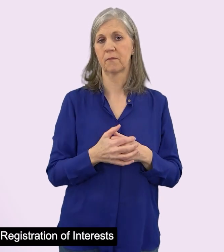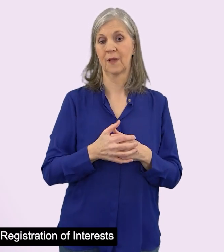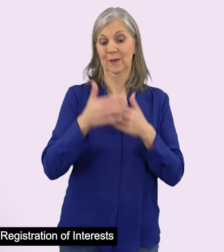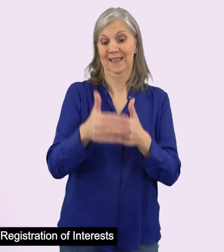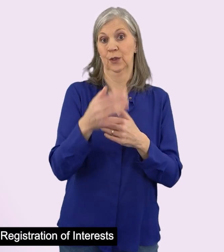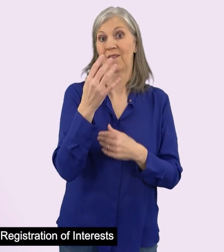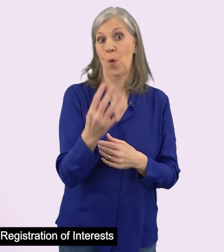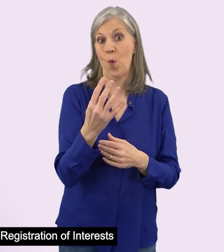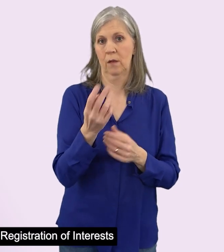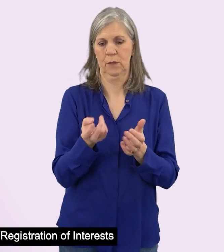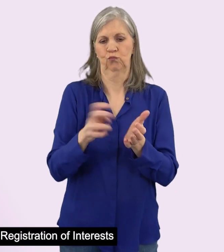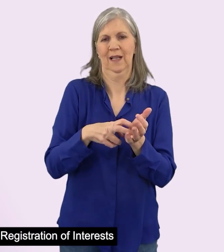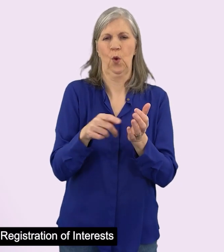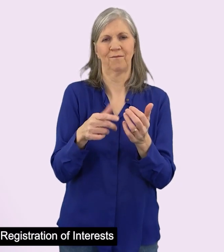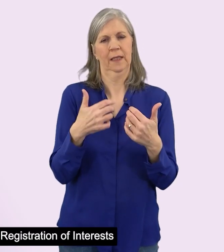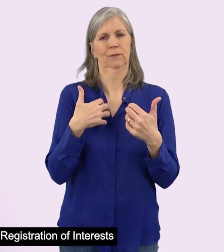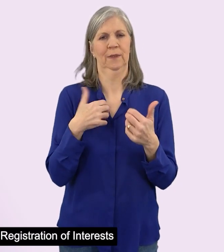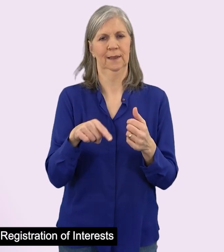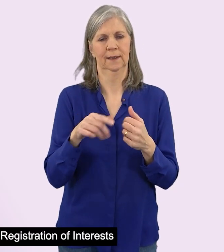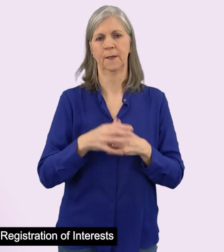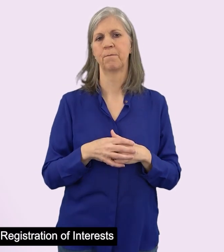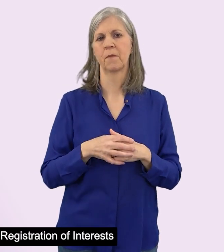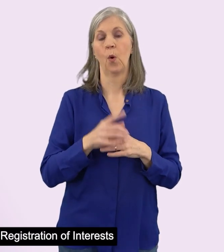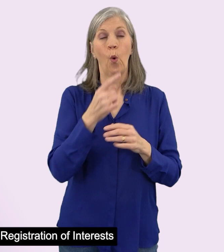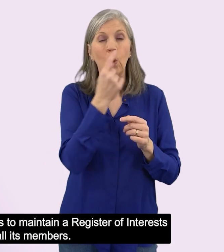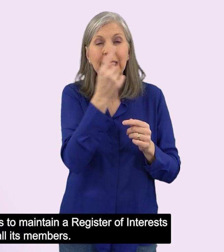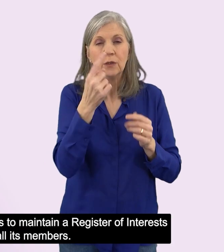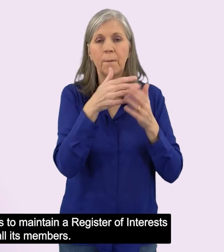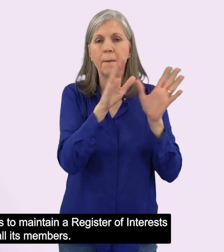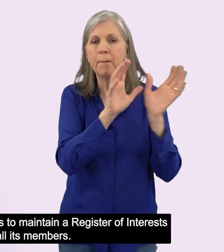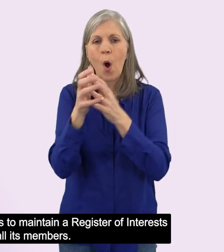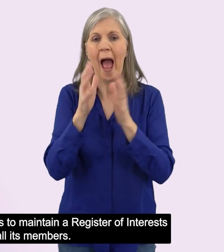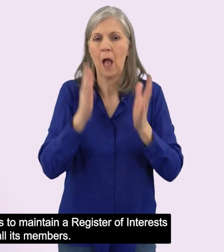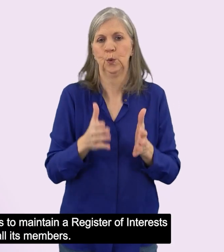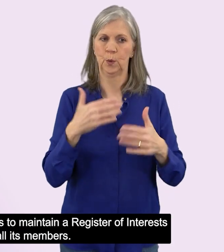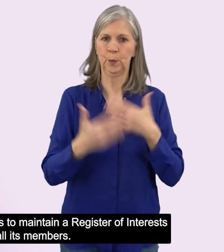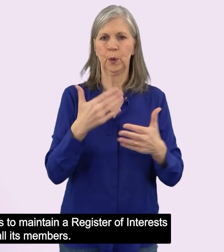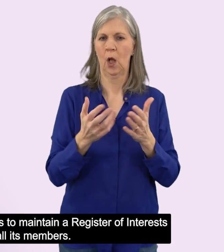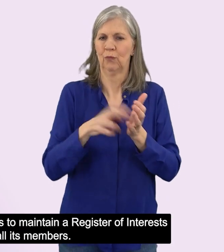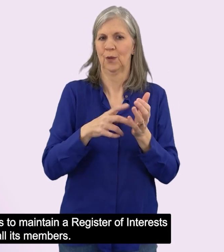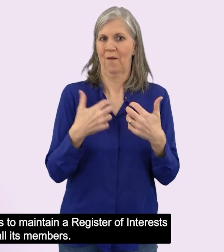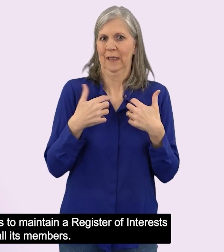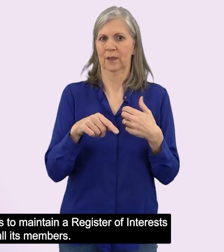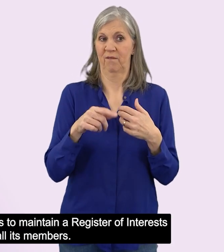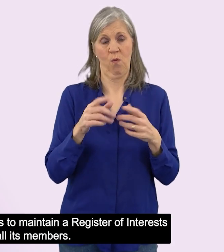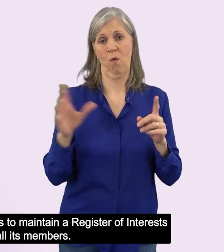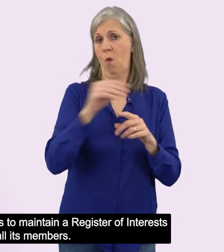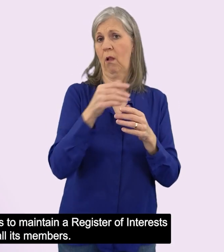8. Section 4. Registration of interests. 8.1. Each public body has to maintain